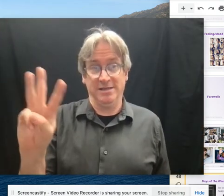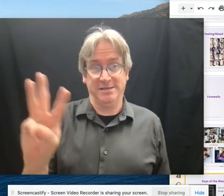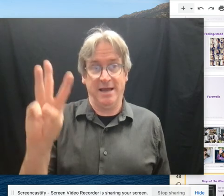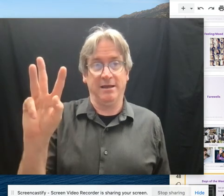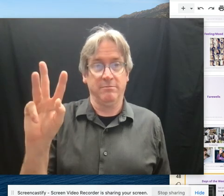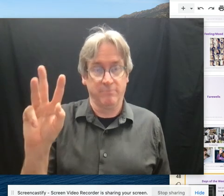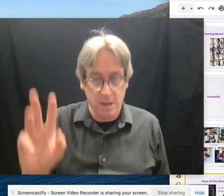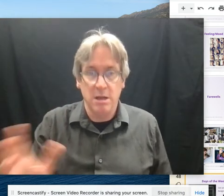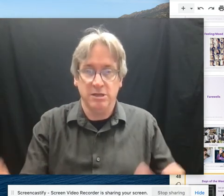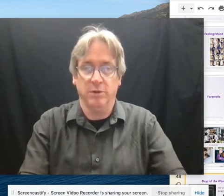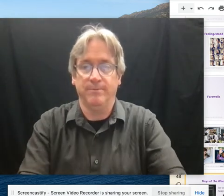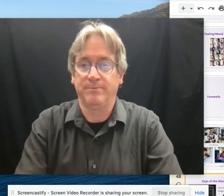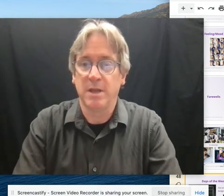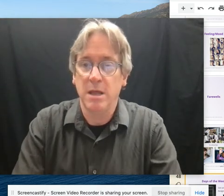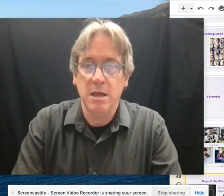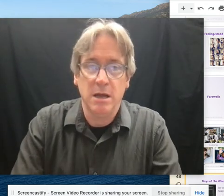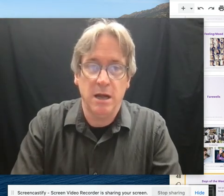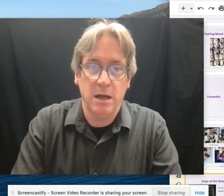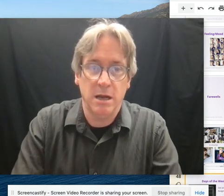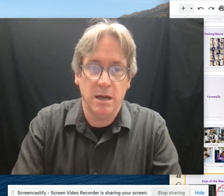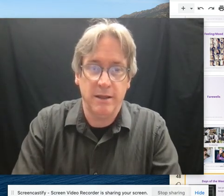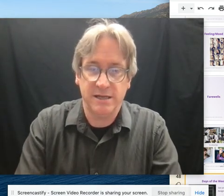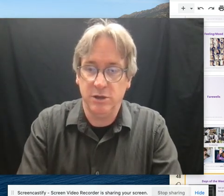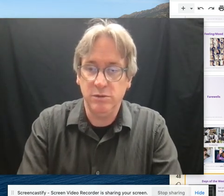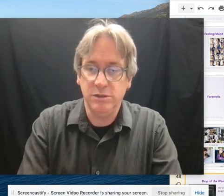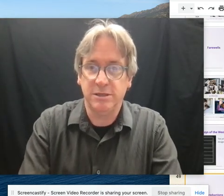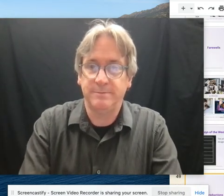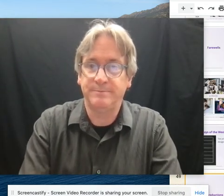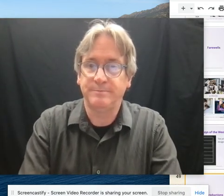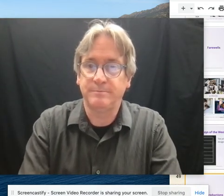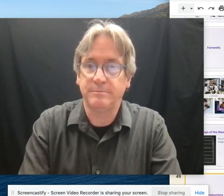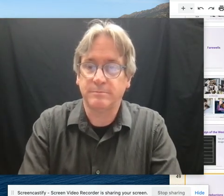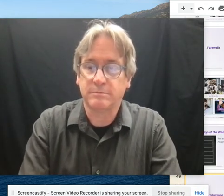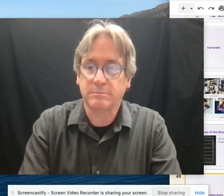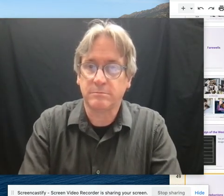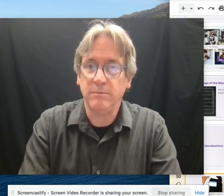Tuesday, Wednesday. So that's those.